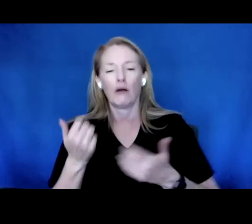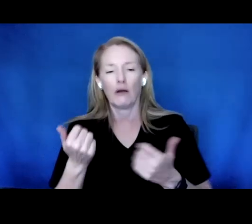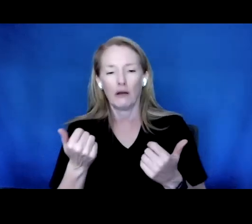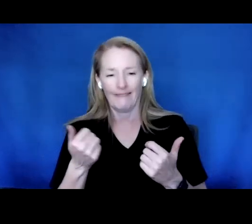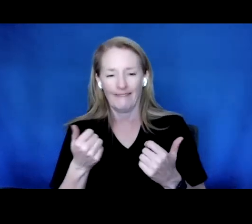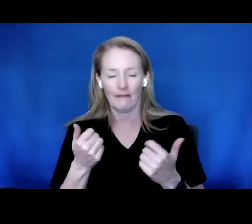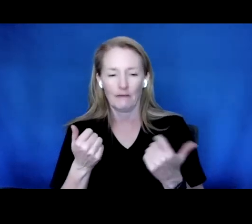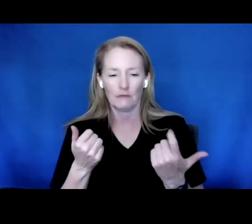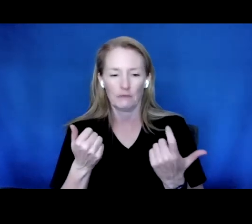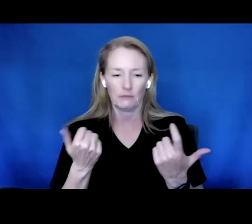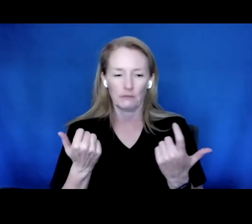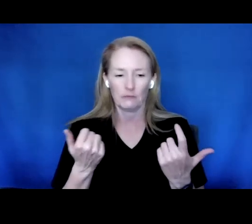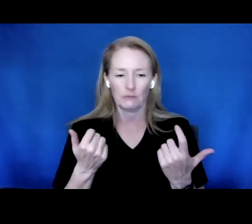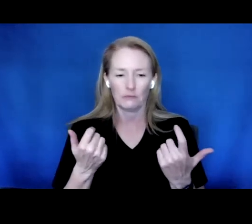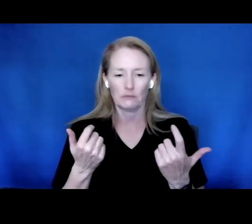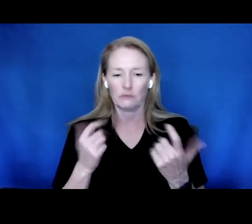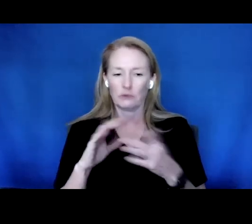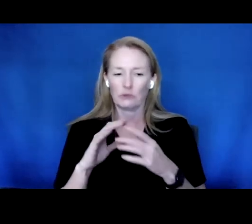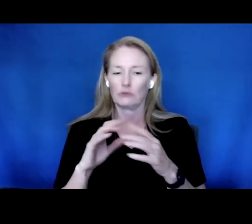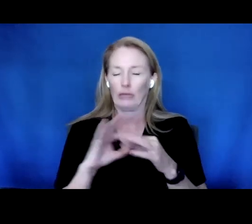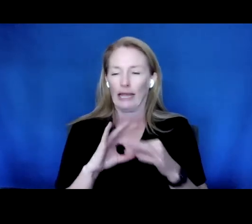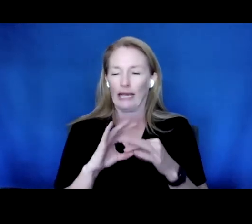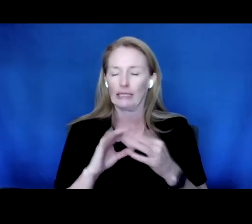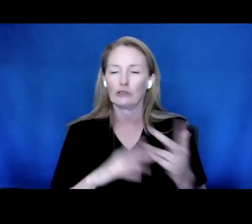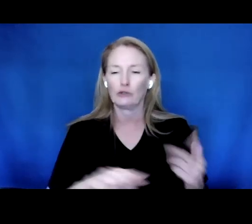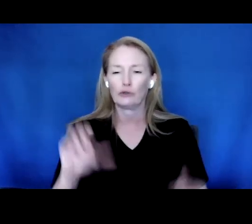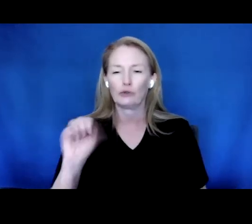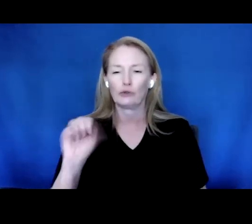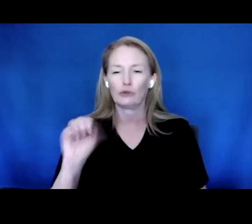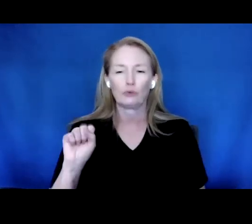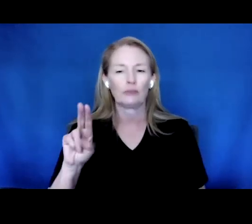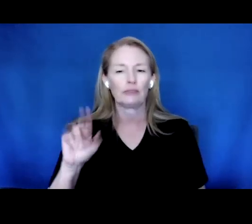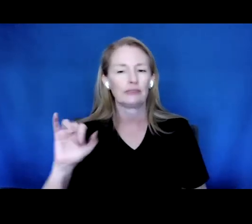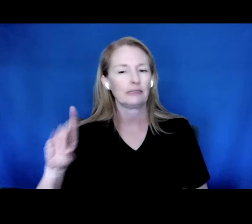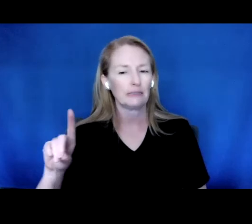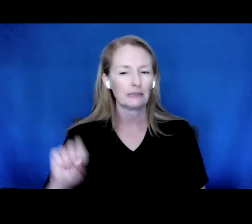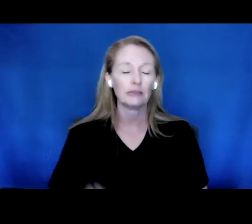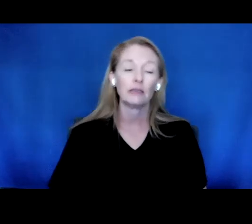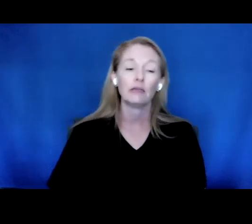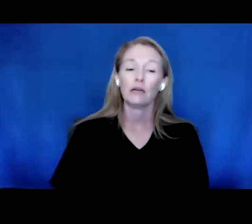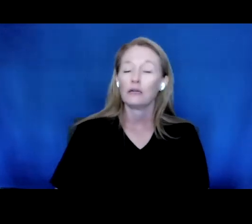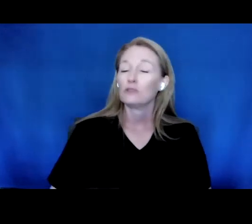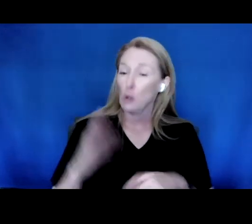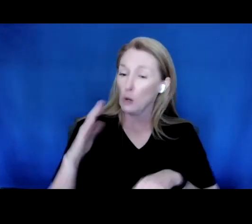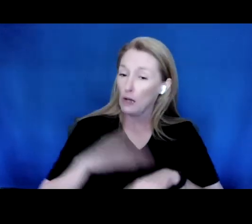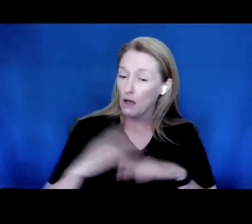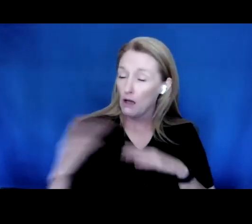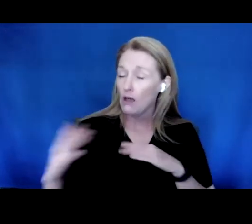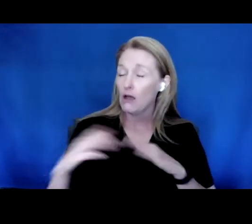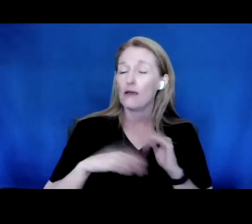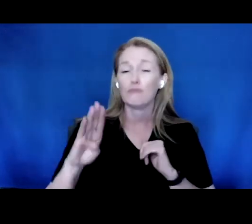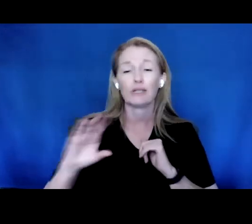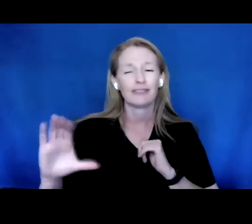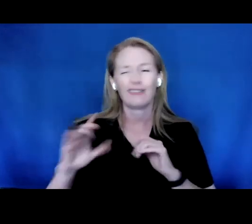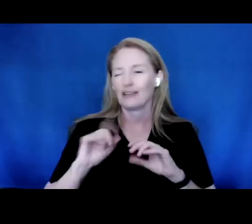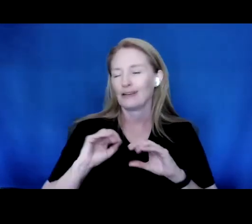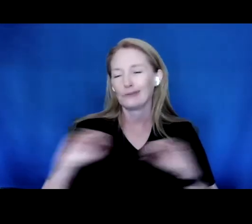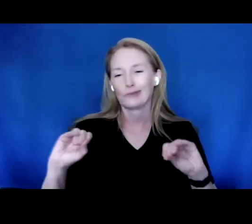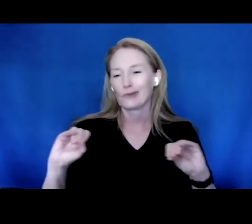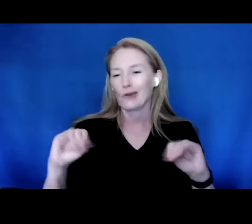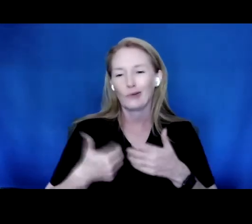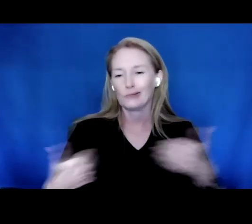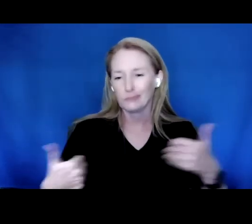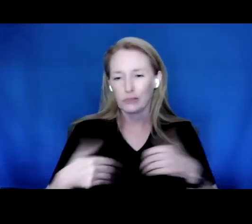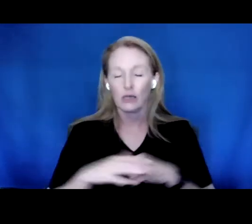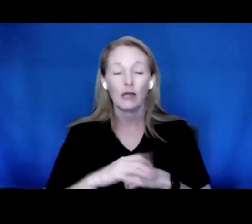So we do not have that information. So on the birth certificate, the only breastfeeding question that's there is if the